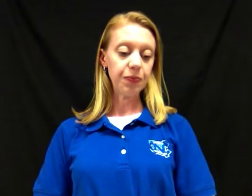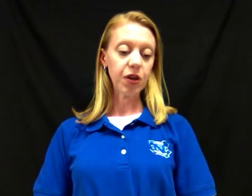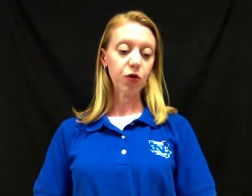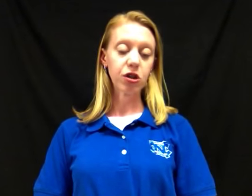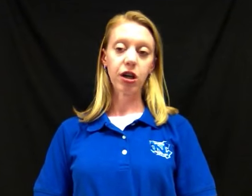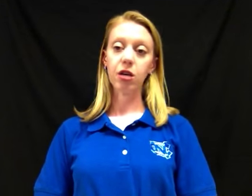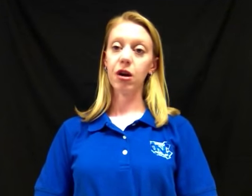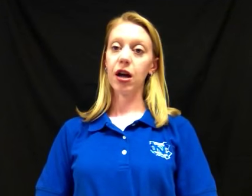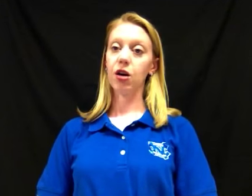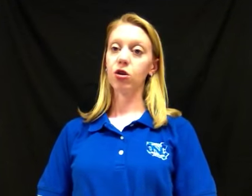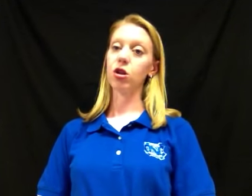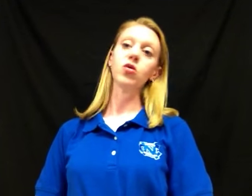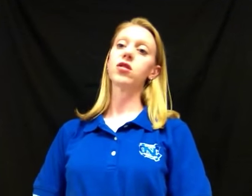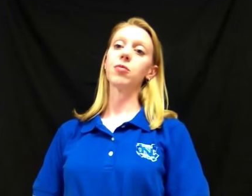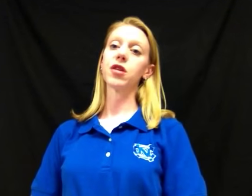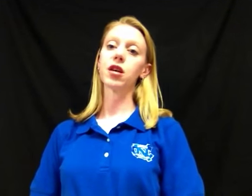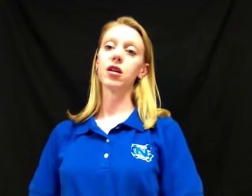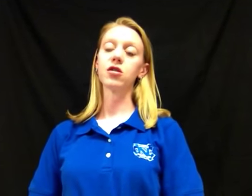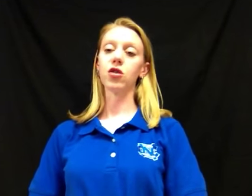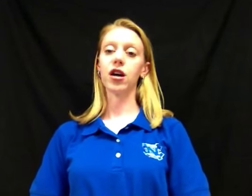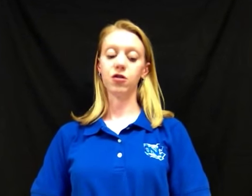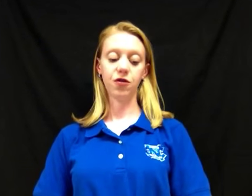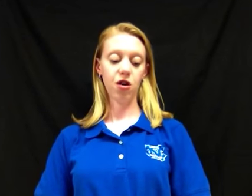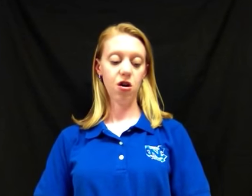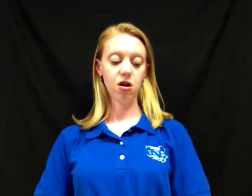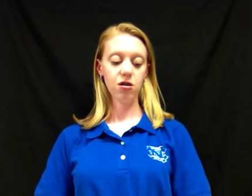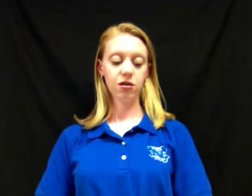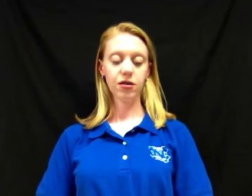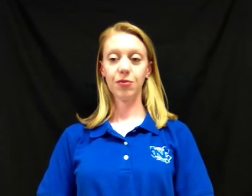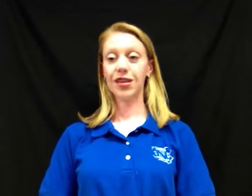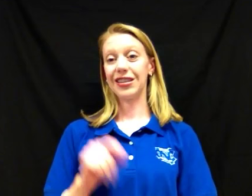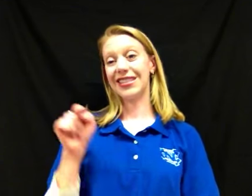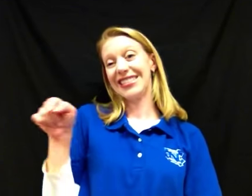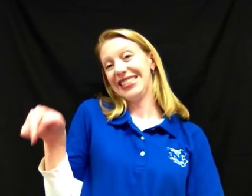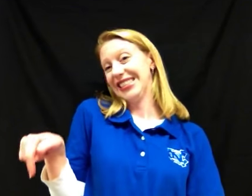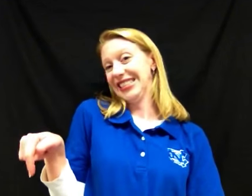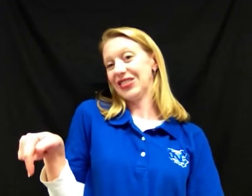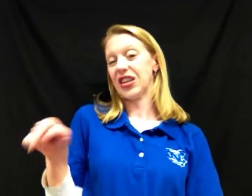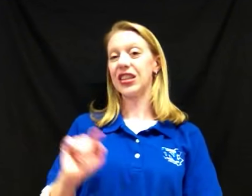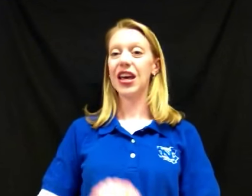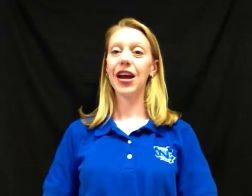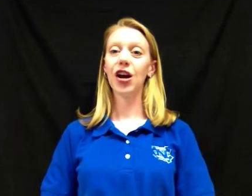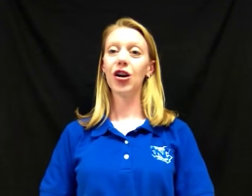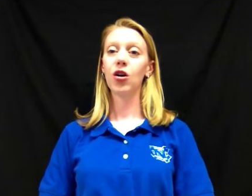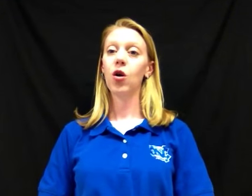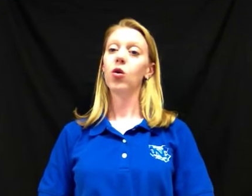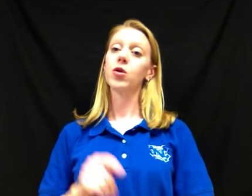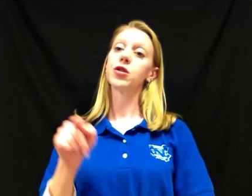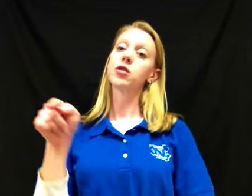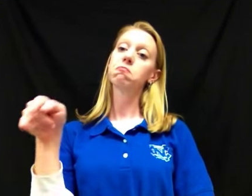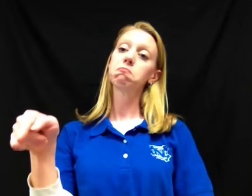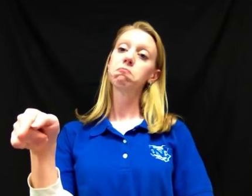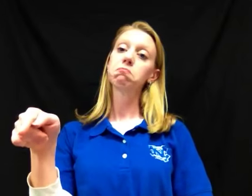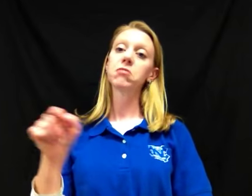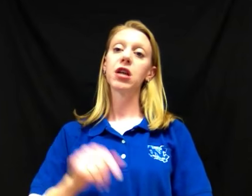if we're talking about how close something is or how far something is right there, or it's an